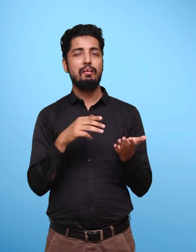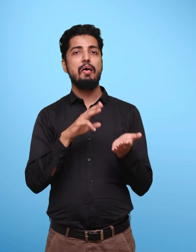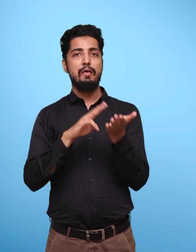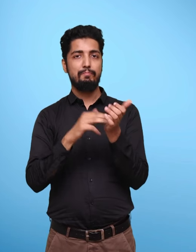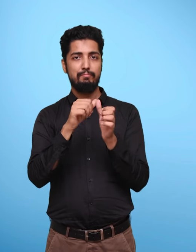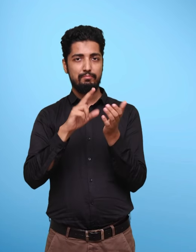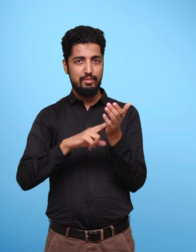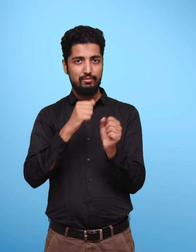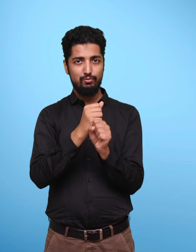mango.